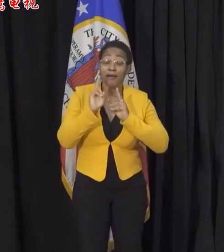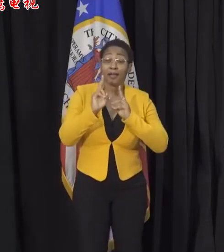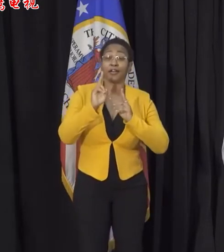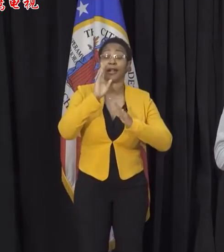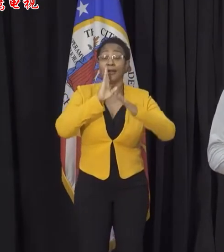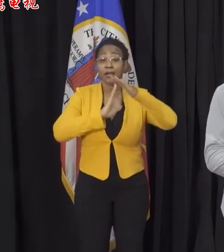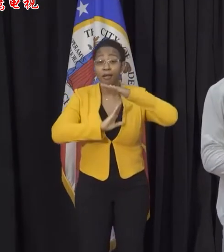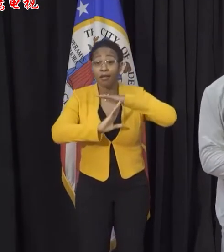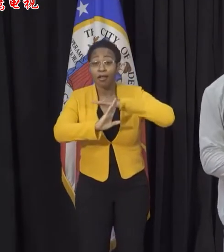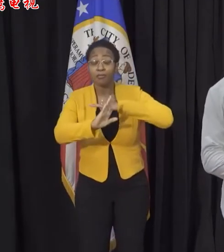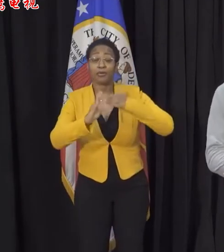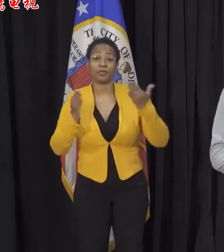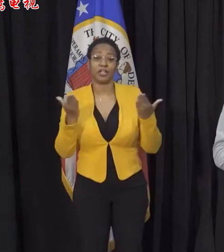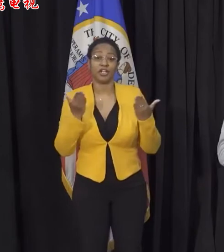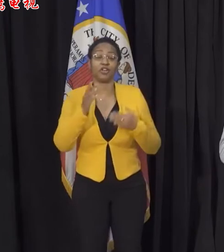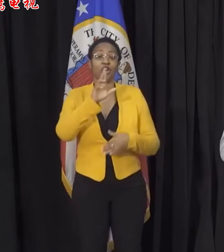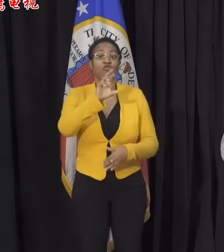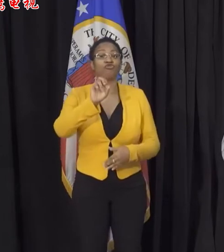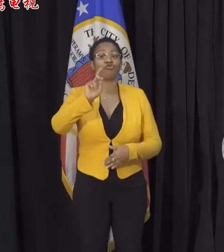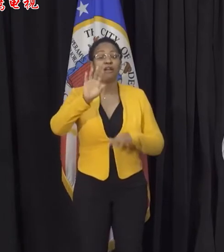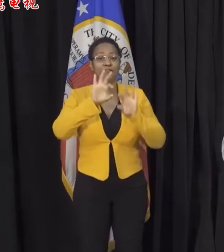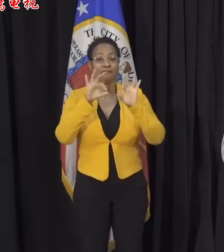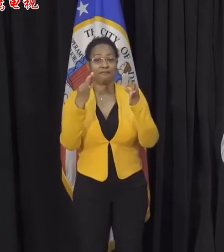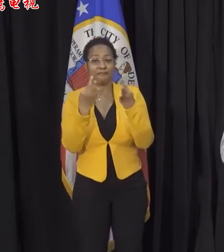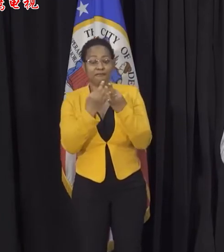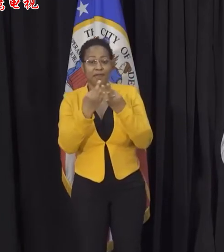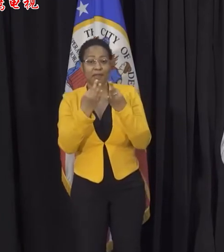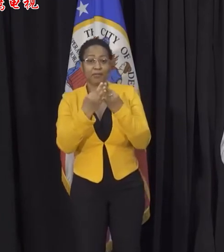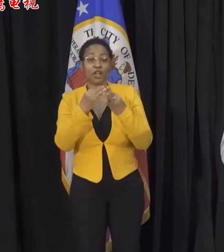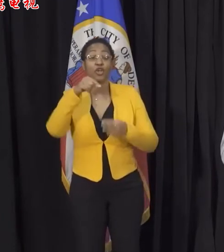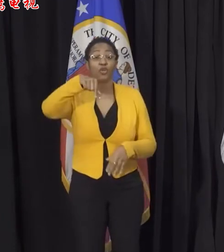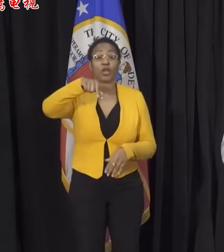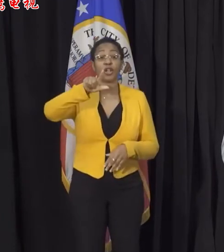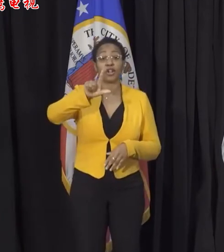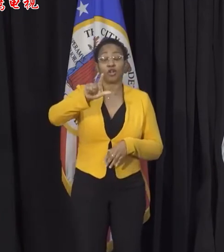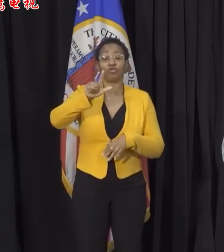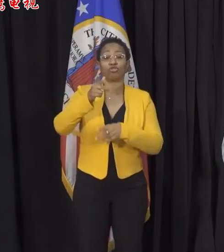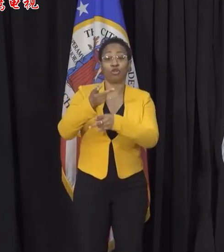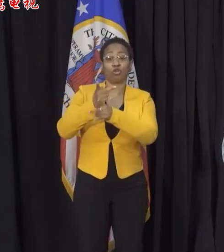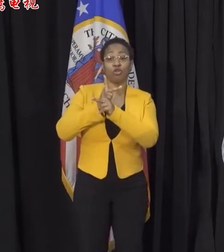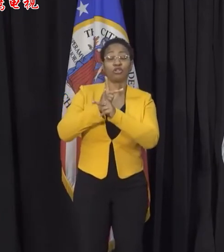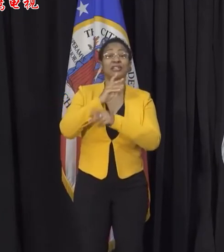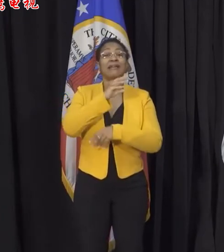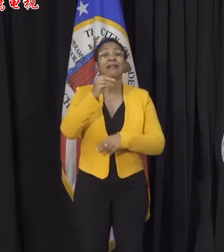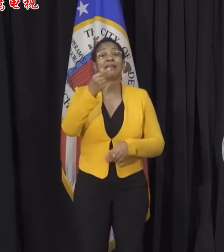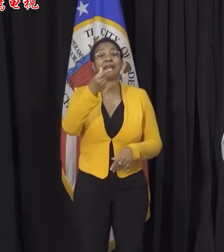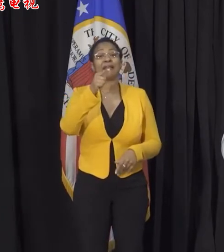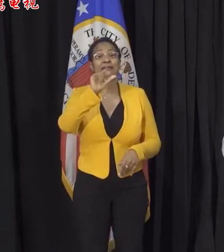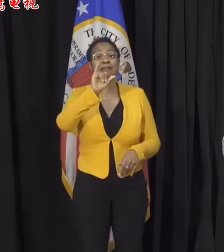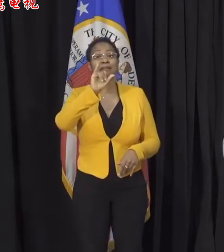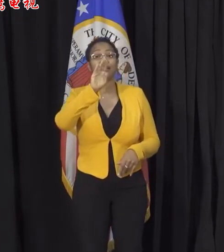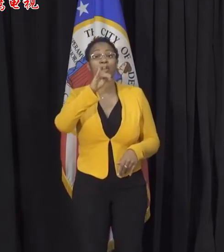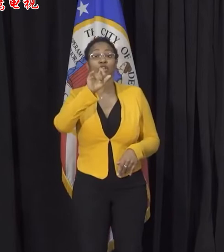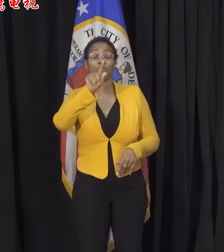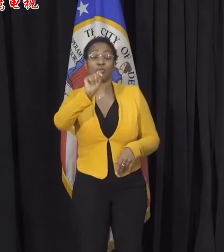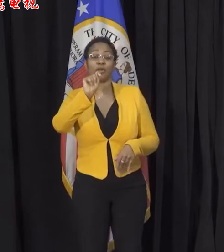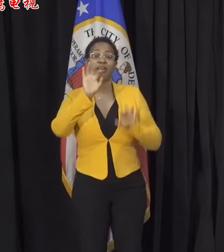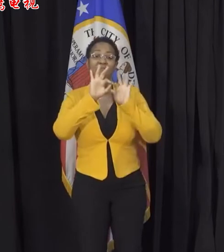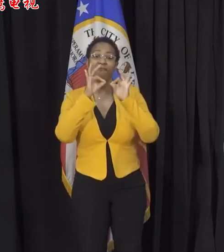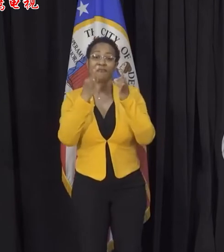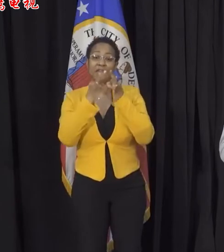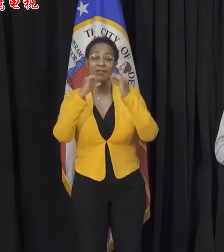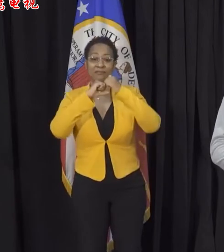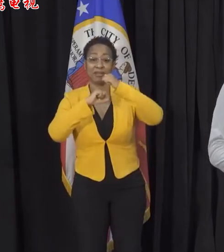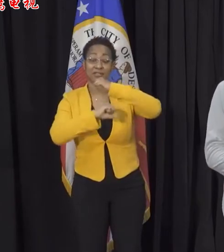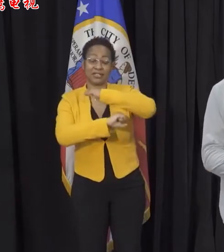of the Rock family of companies, Quicken Loans Community Fund, and the Gilbert Family Foundation. I was sitting at home. It